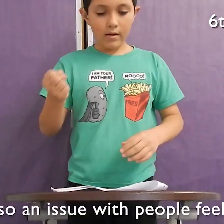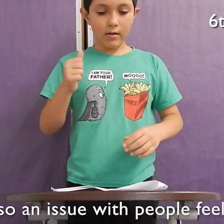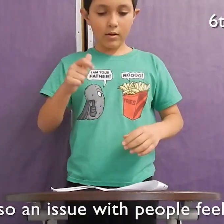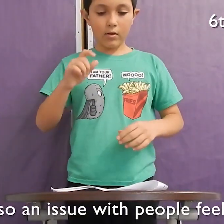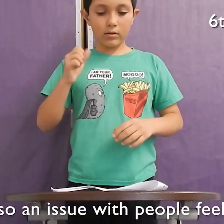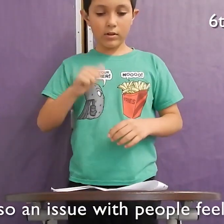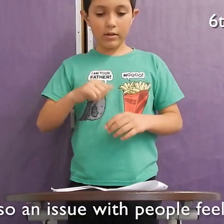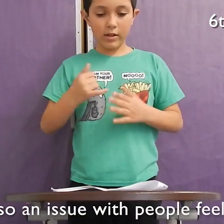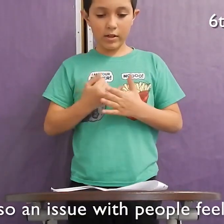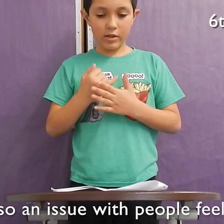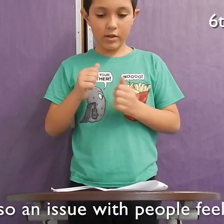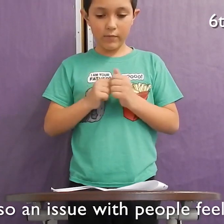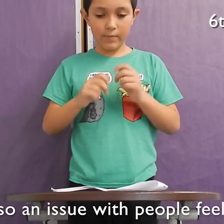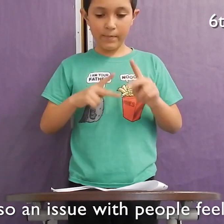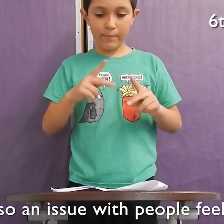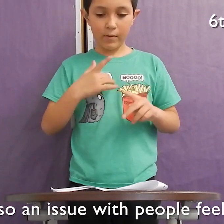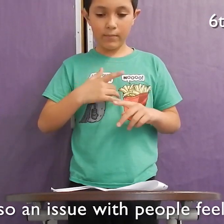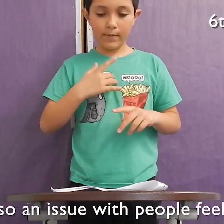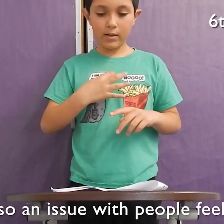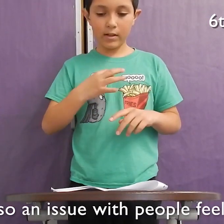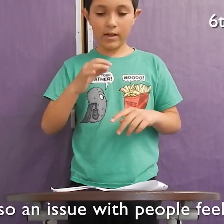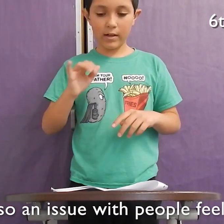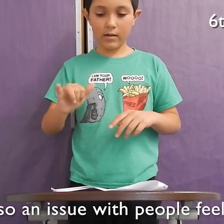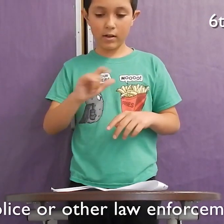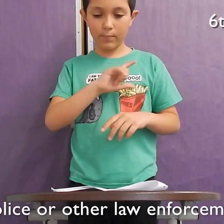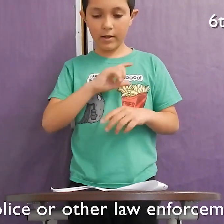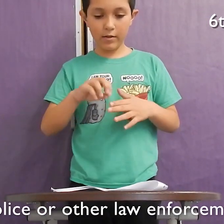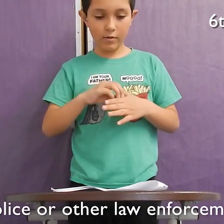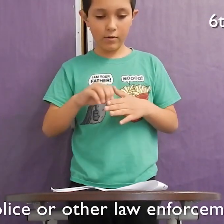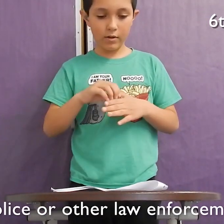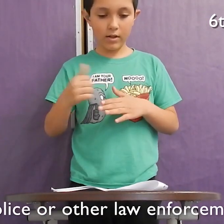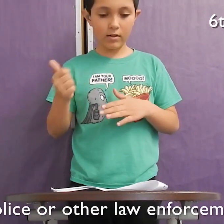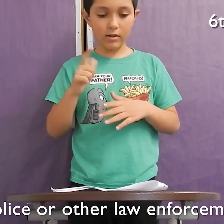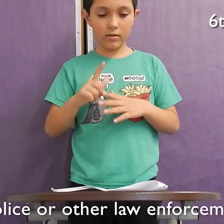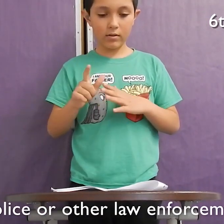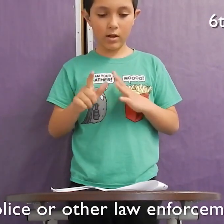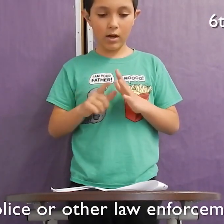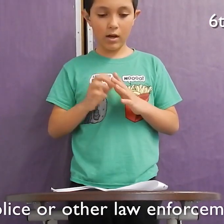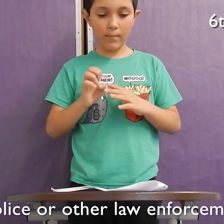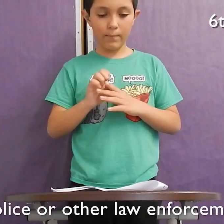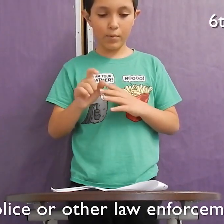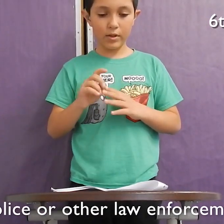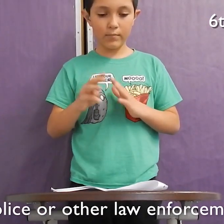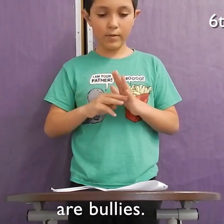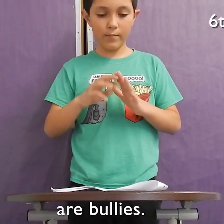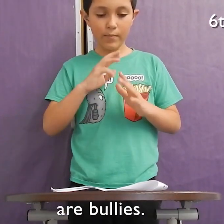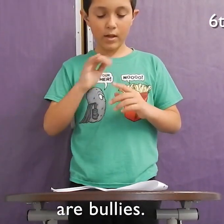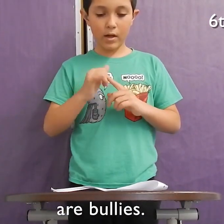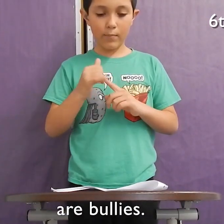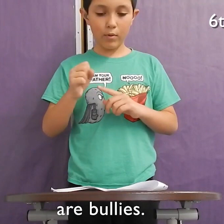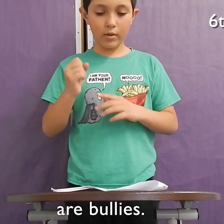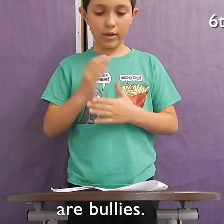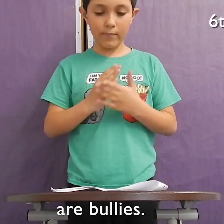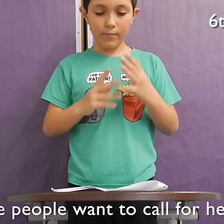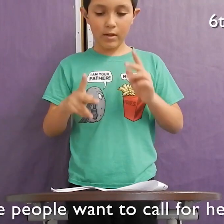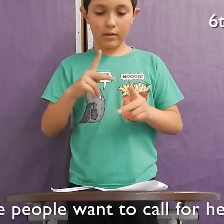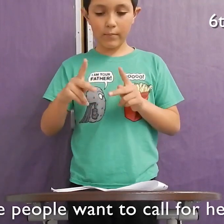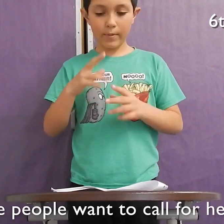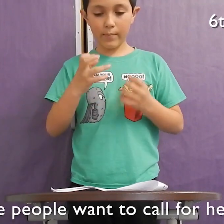There's also an issue with people feeling like the police or other law enforcement are bullies. Some people